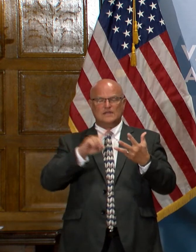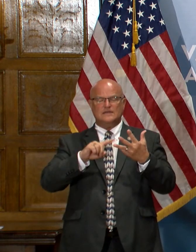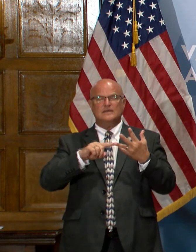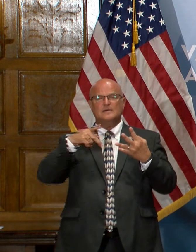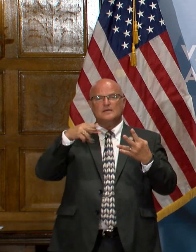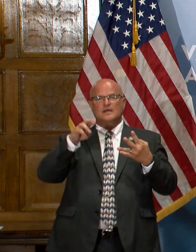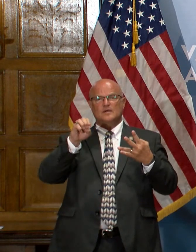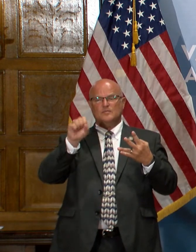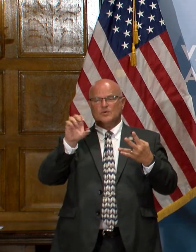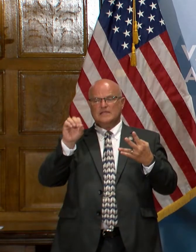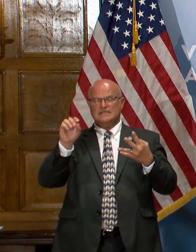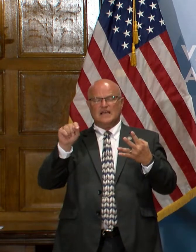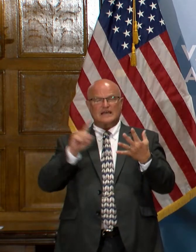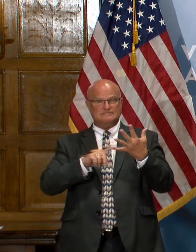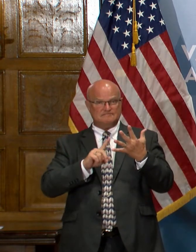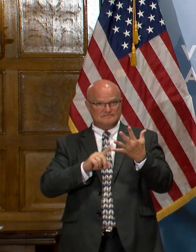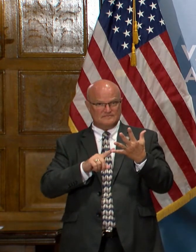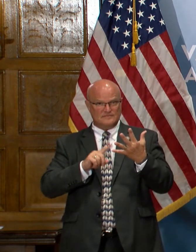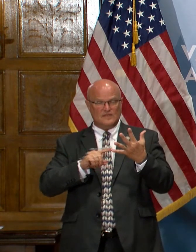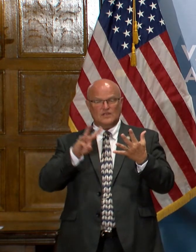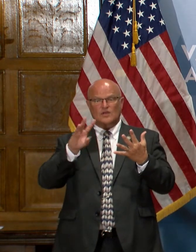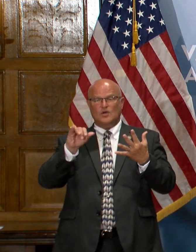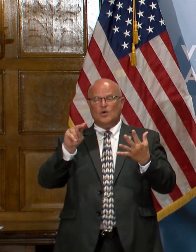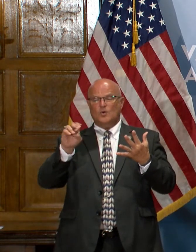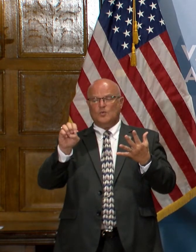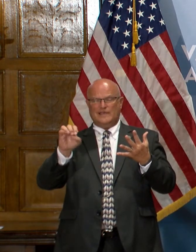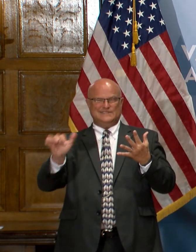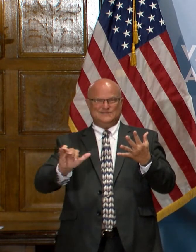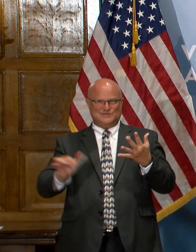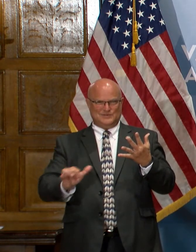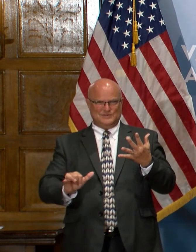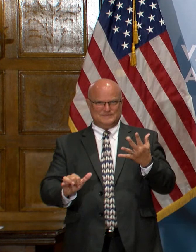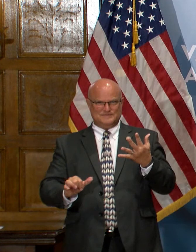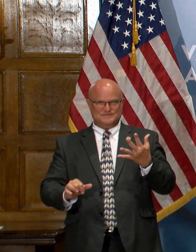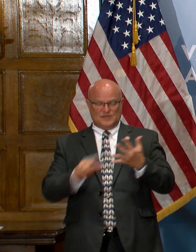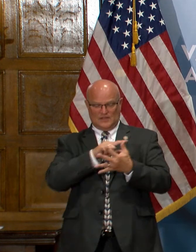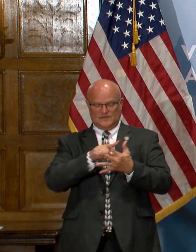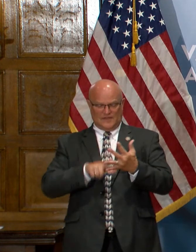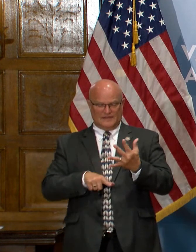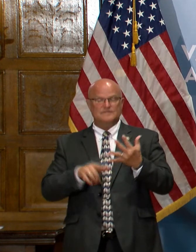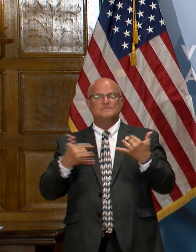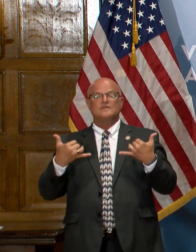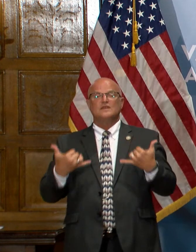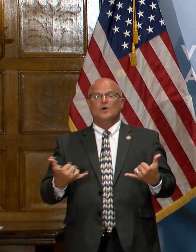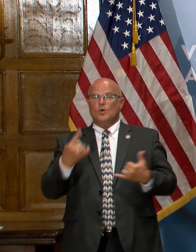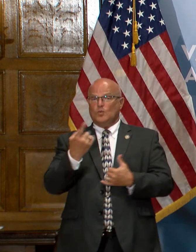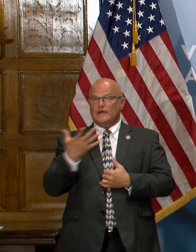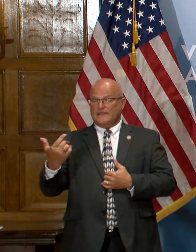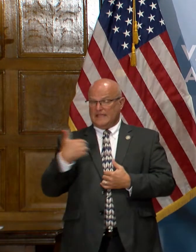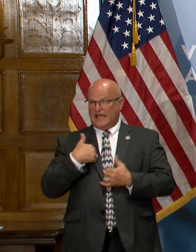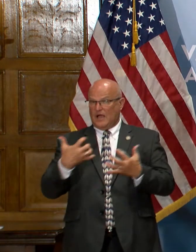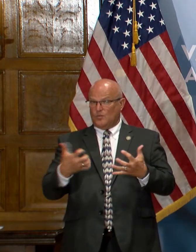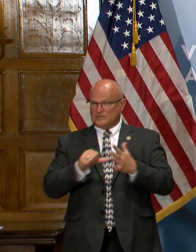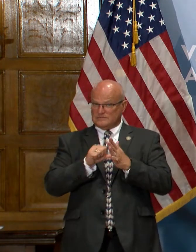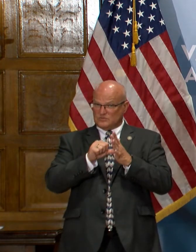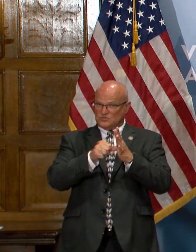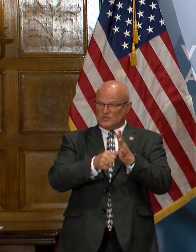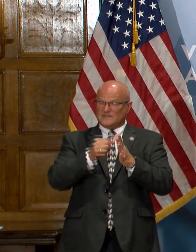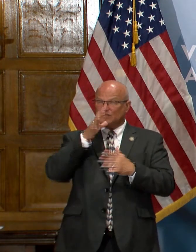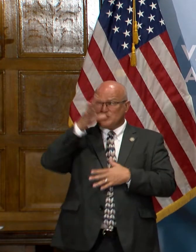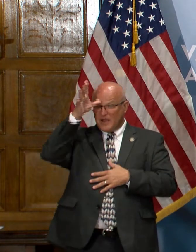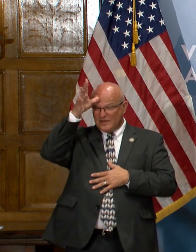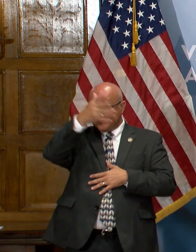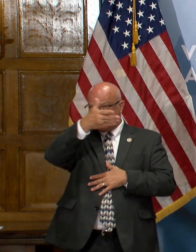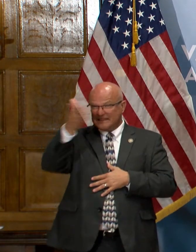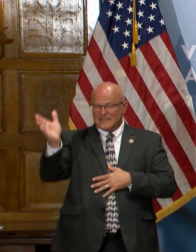minutes ago we confirmed that there'll be one at Wynn as well. The The one thing that I do want to stress to our parents